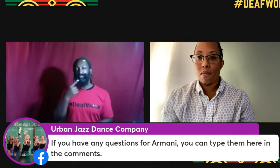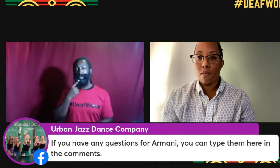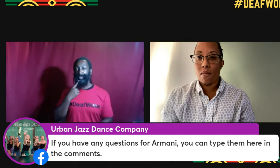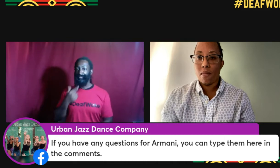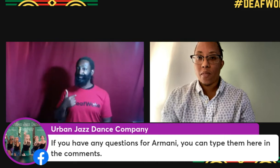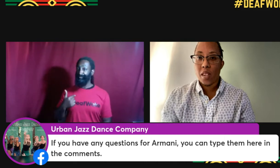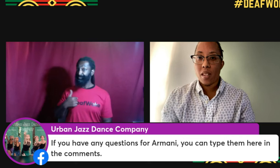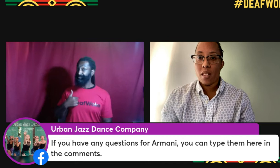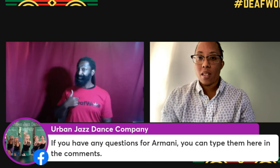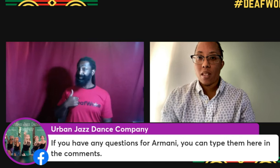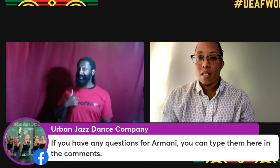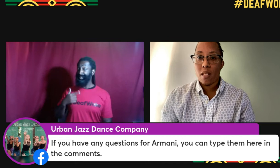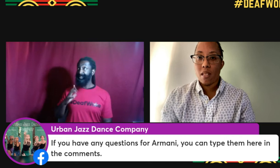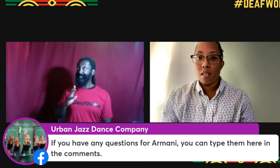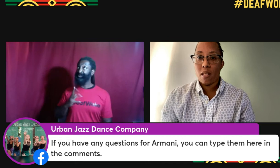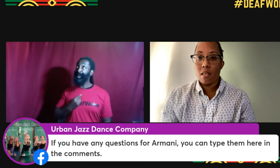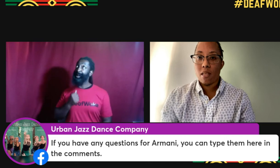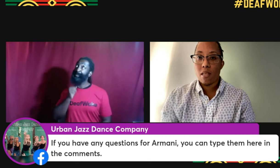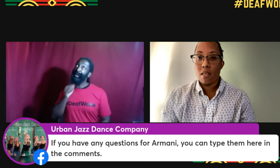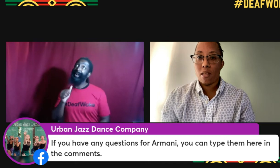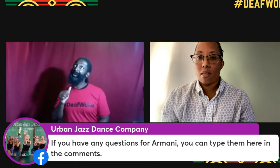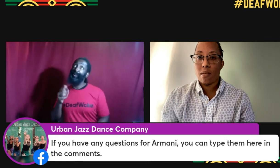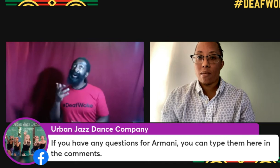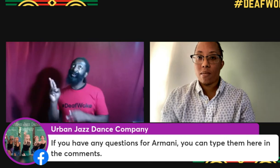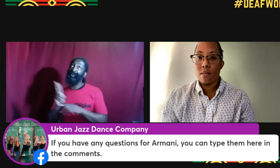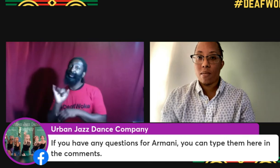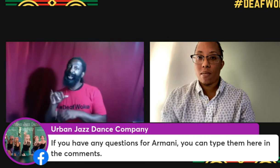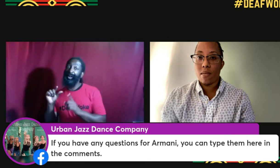word transgender?